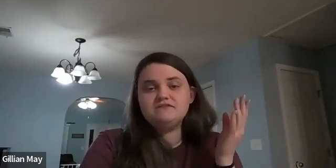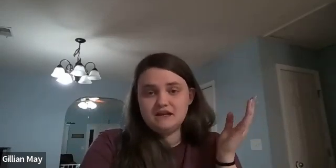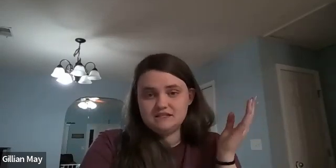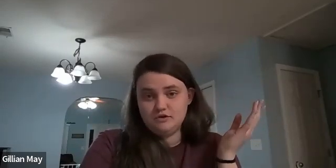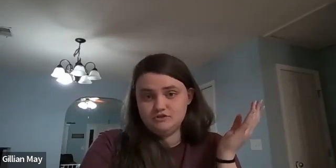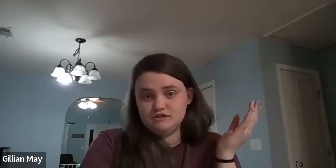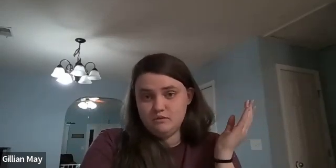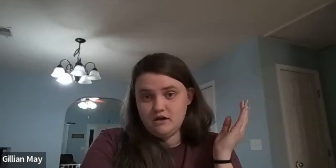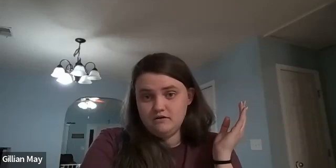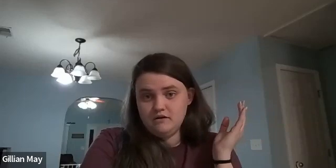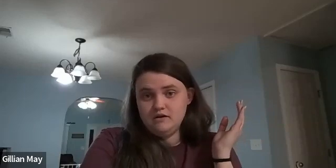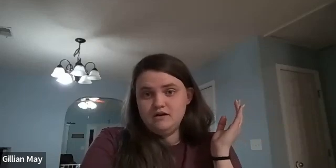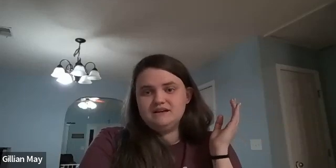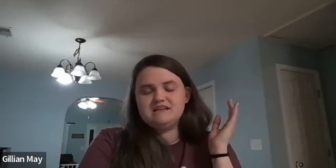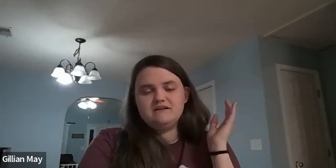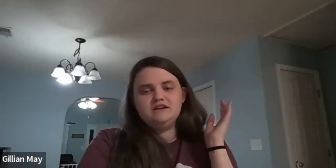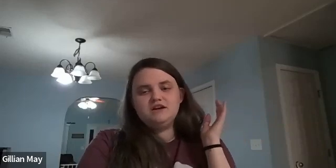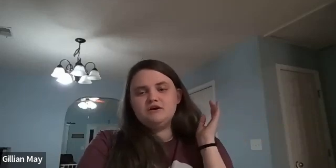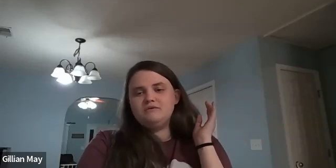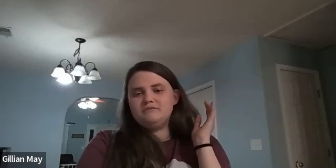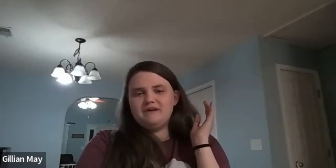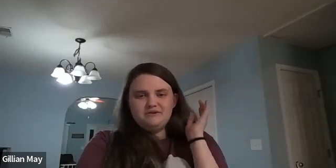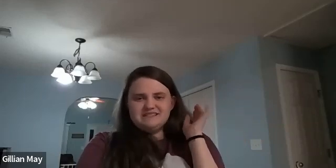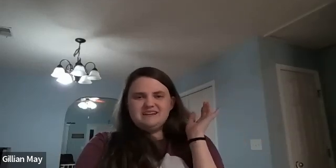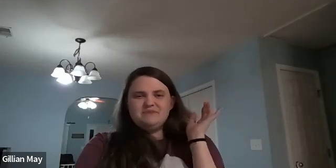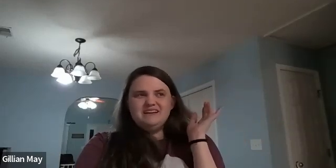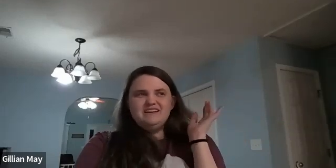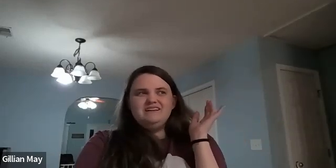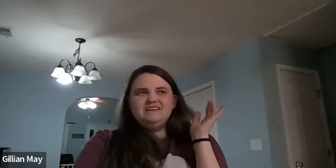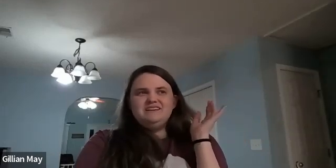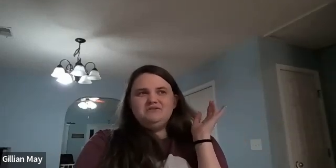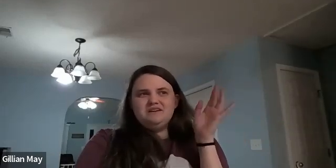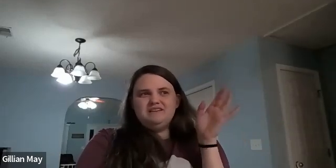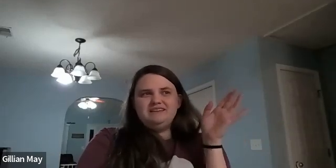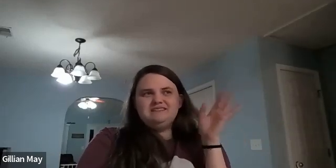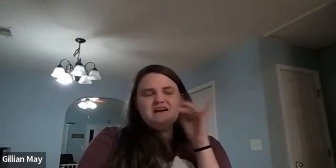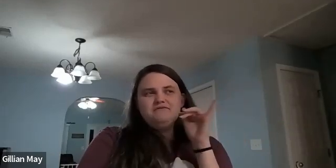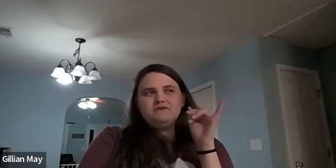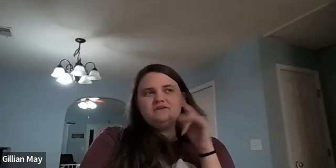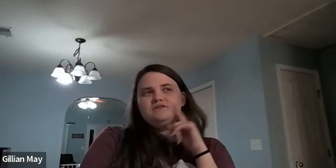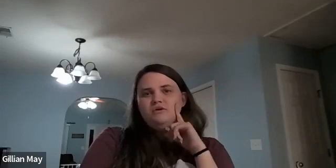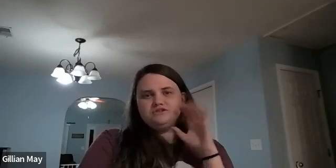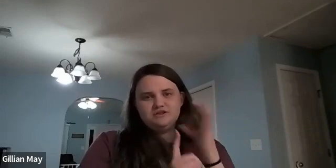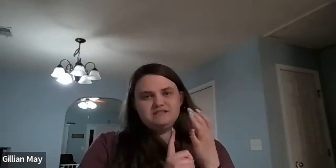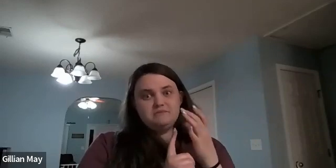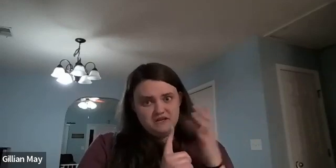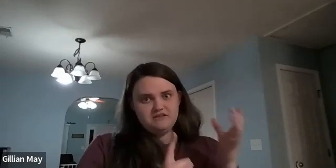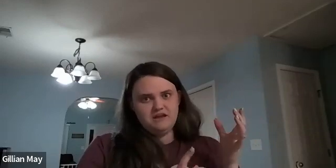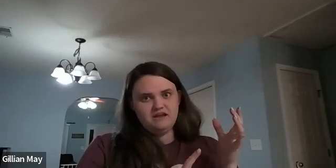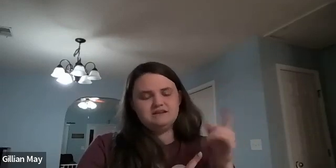that exposure as well. Because I always think, I'm like, like deaf culture is a big thing.